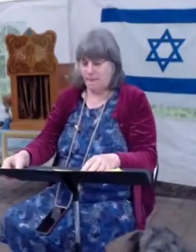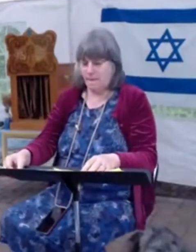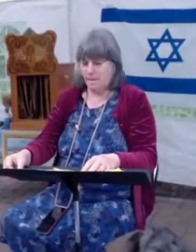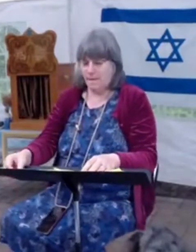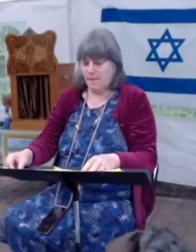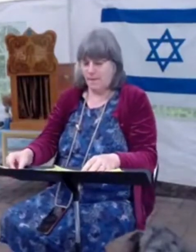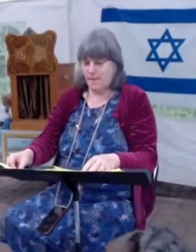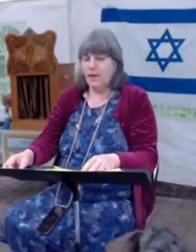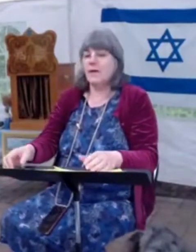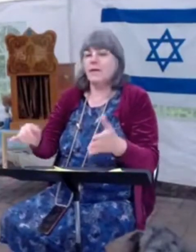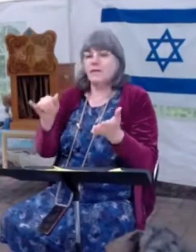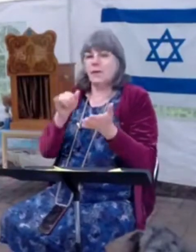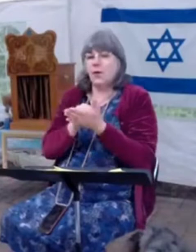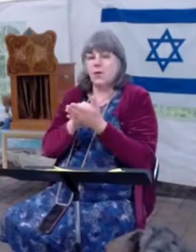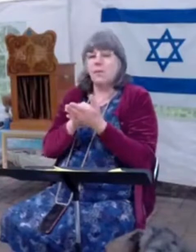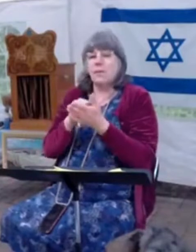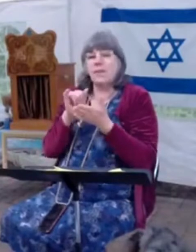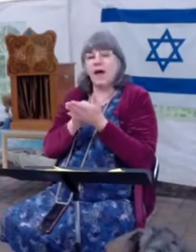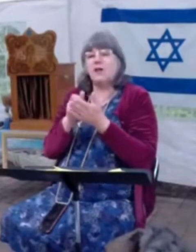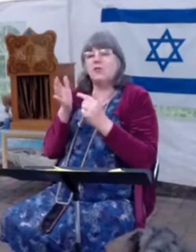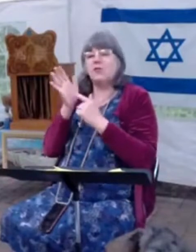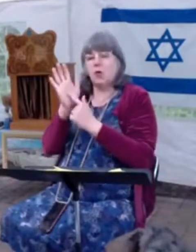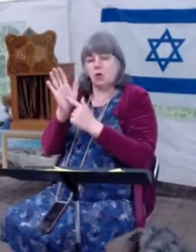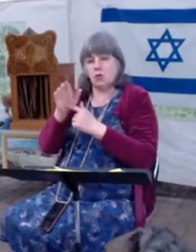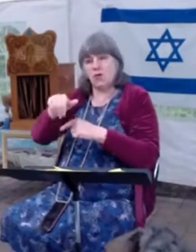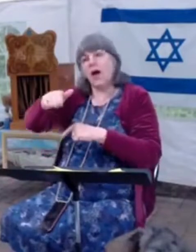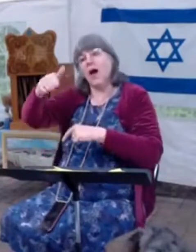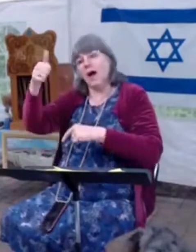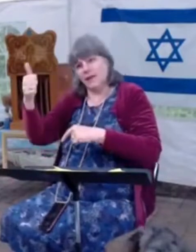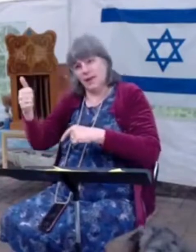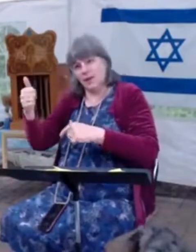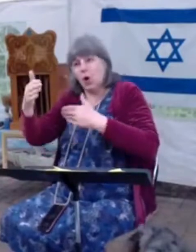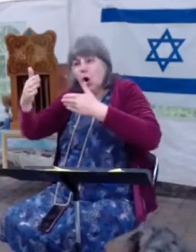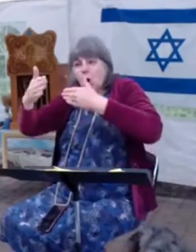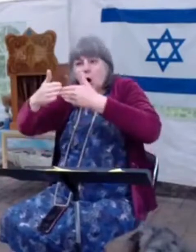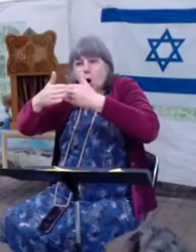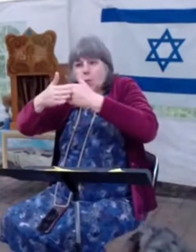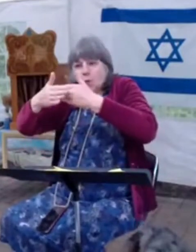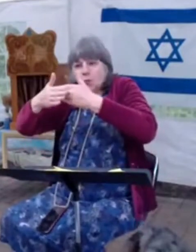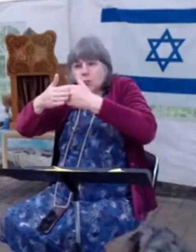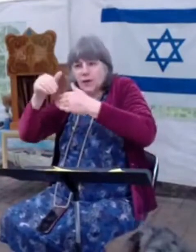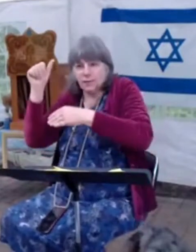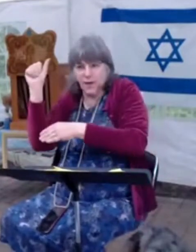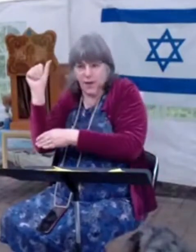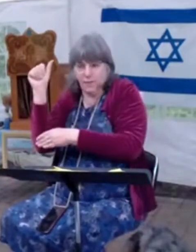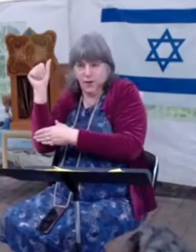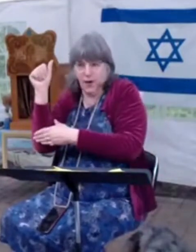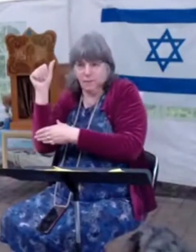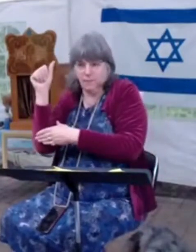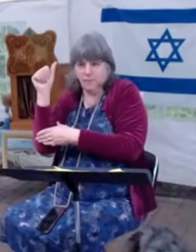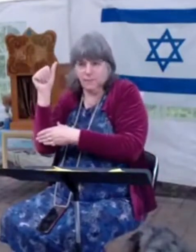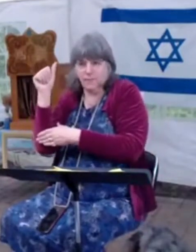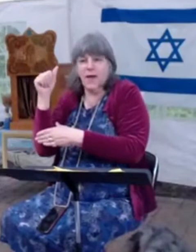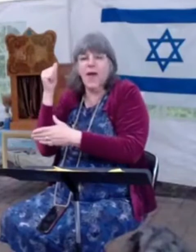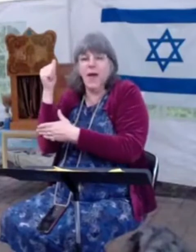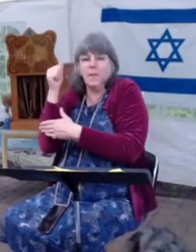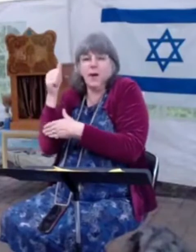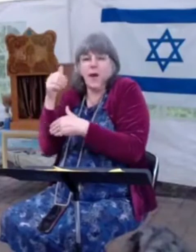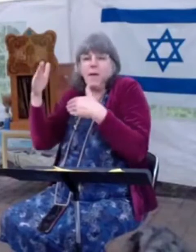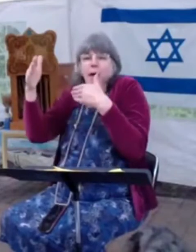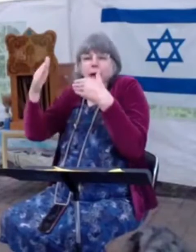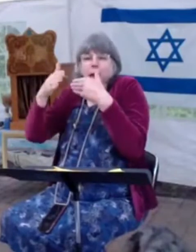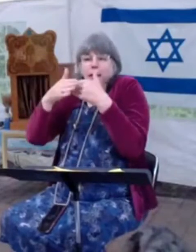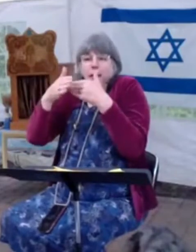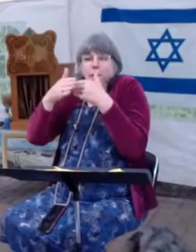So Abraham learned about Hashem by observing the sky. He is actually the one